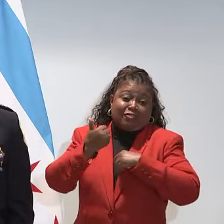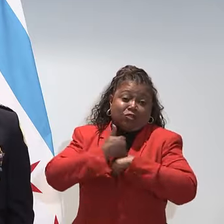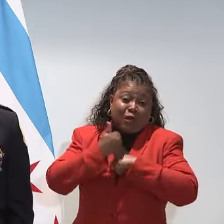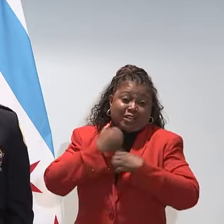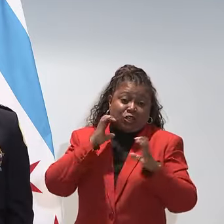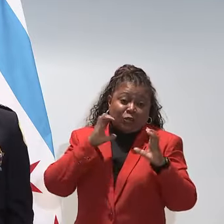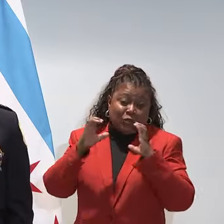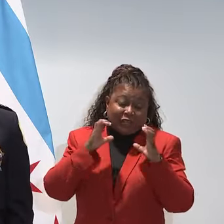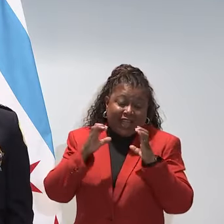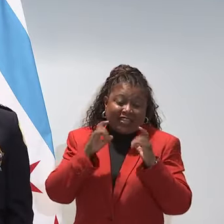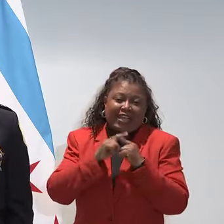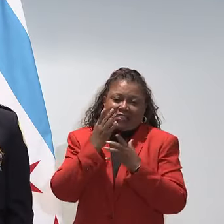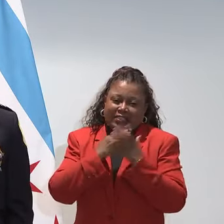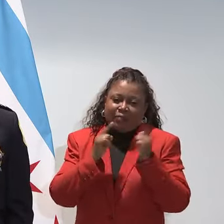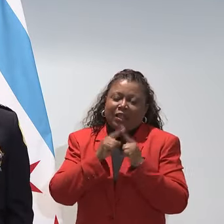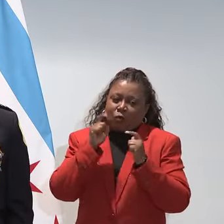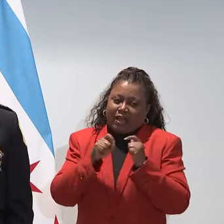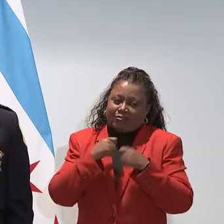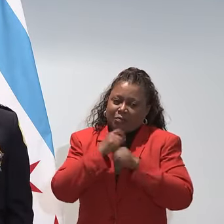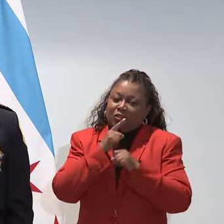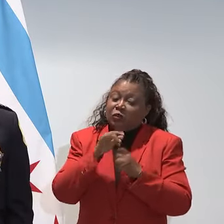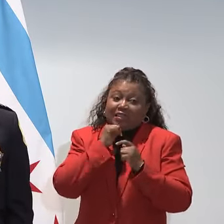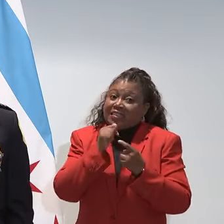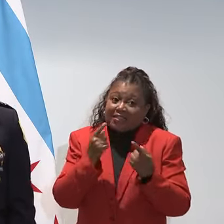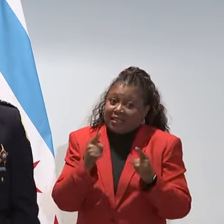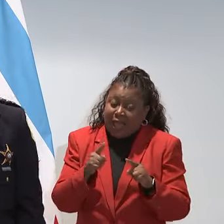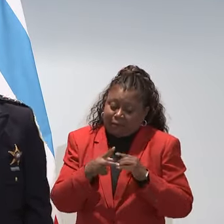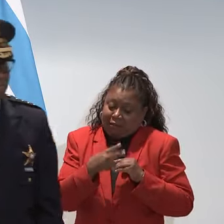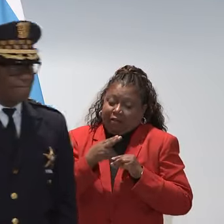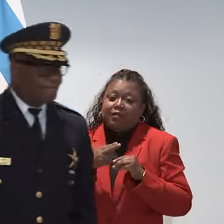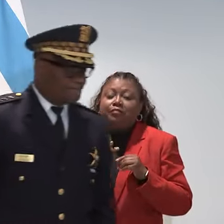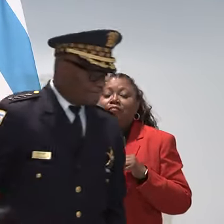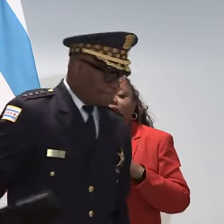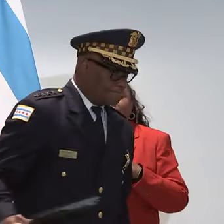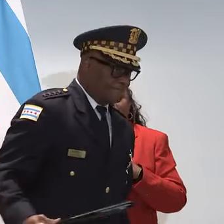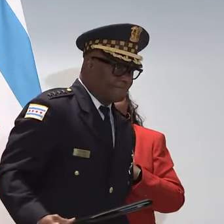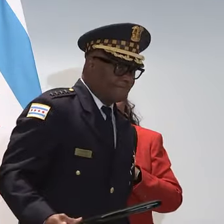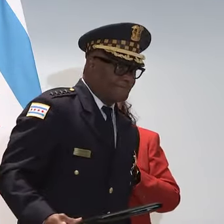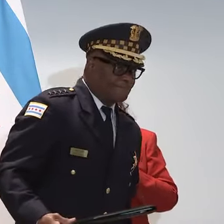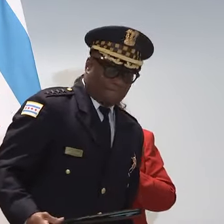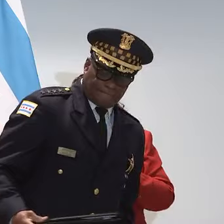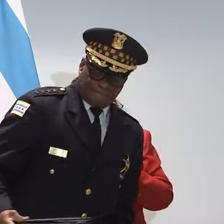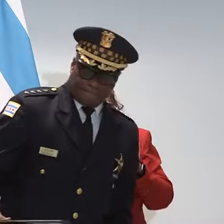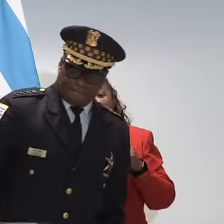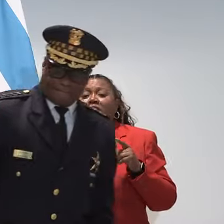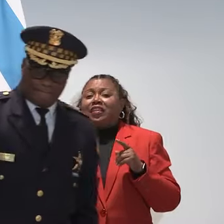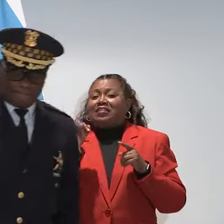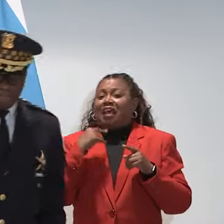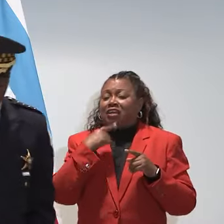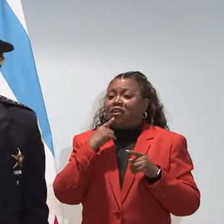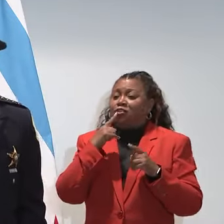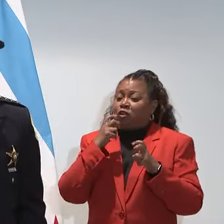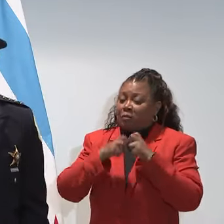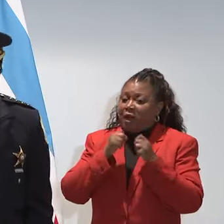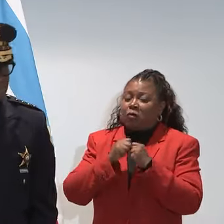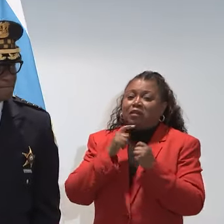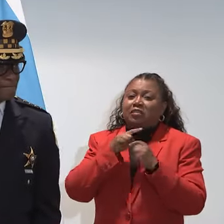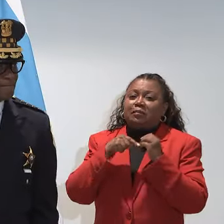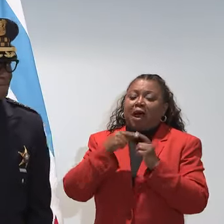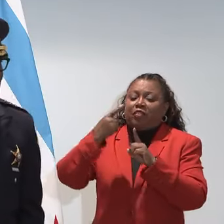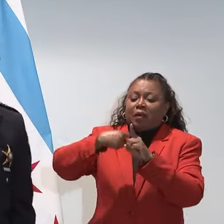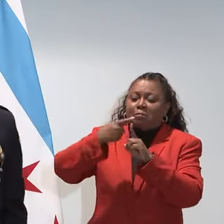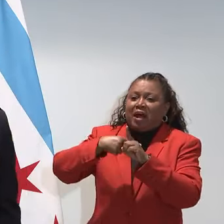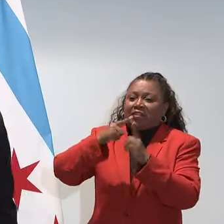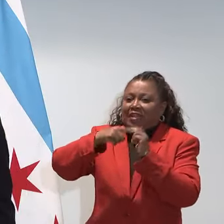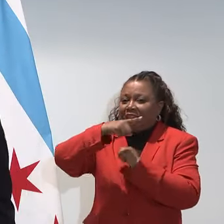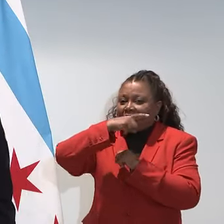life-threatening communication is something that we have to ensure doesn't happen. So the data that I was referencing earlier that you took issue with was about the months